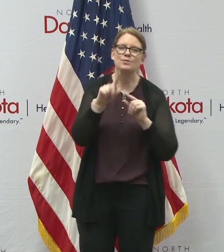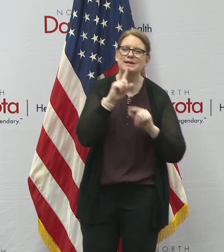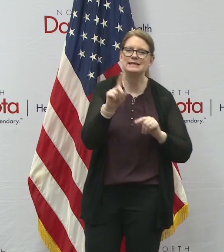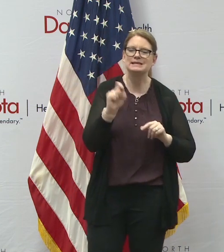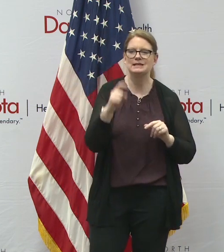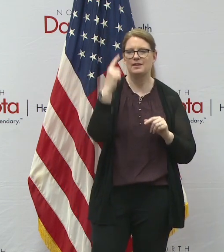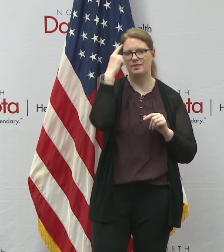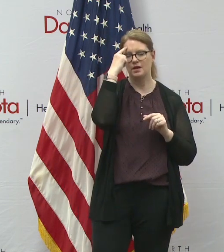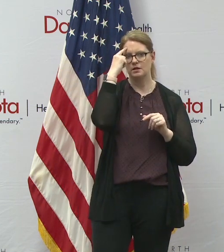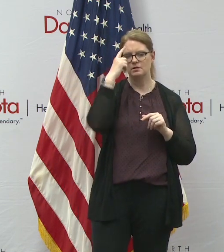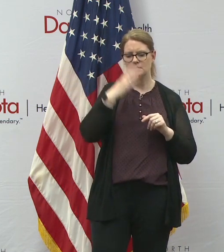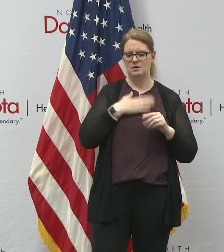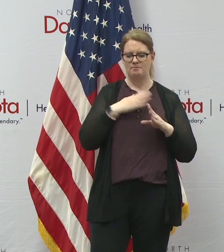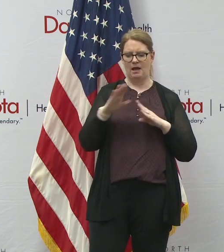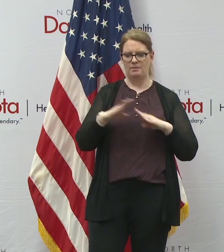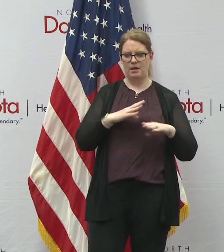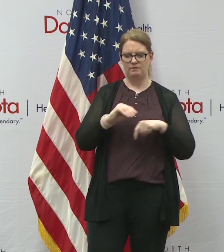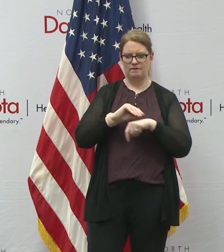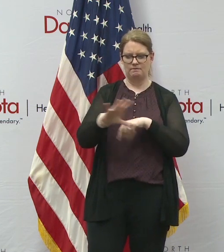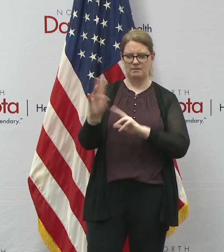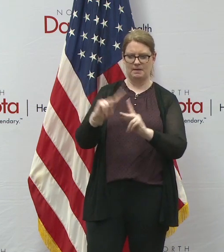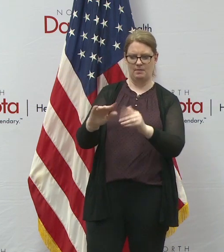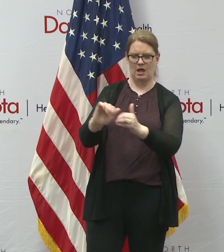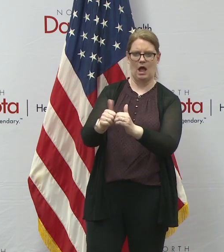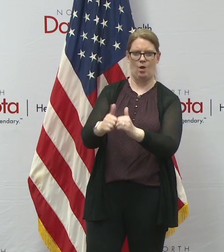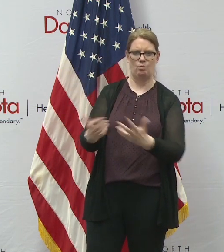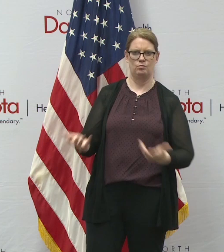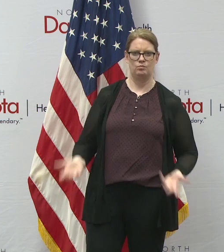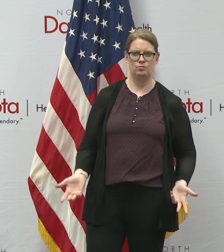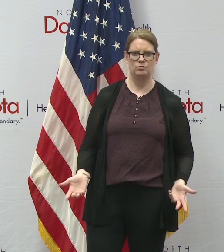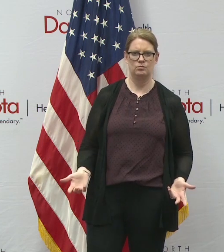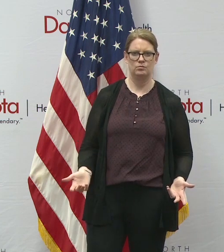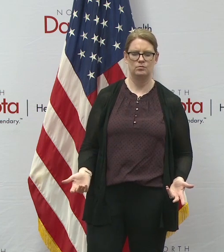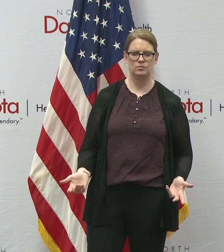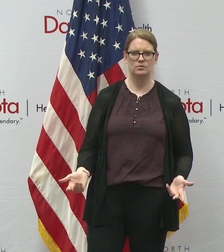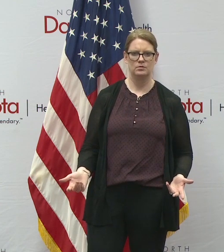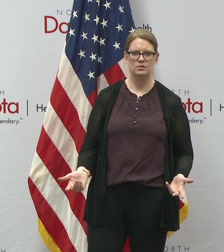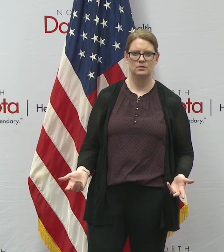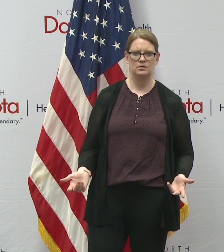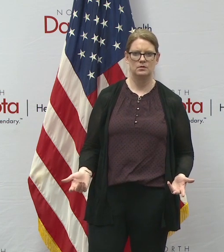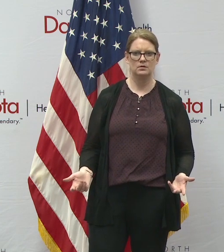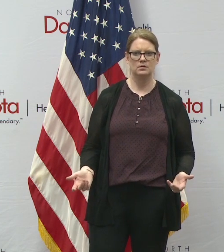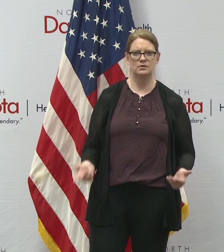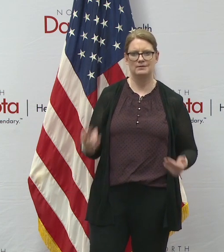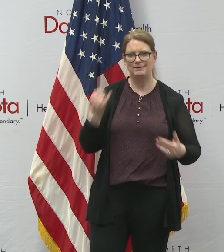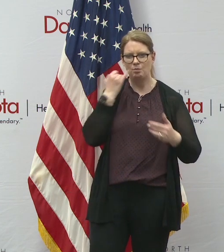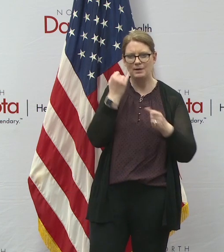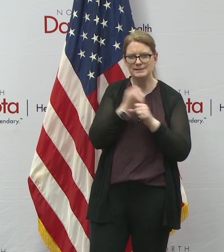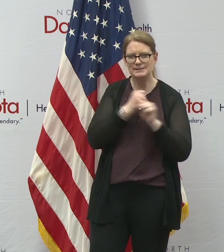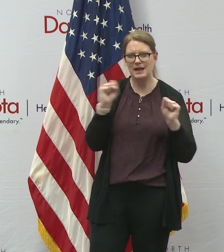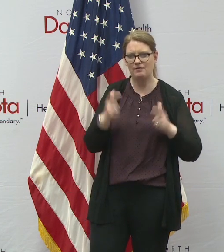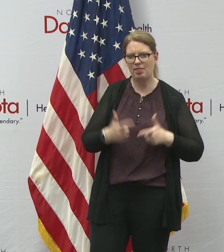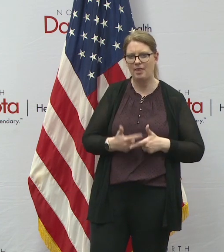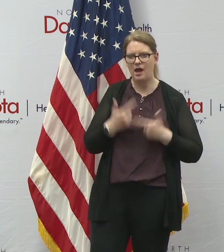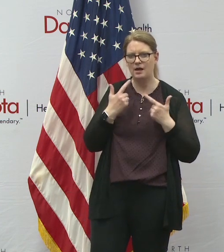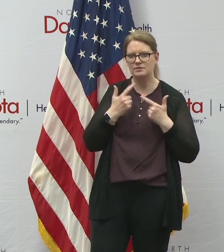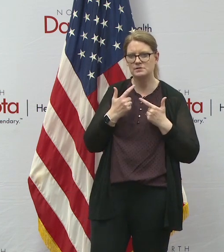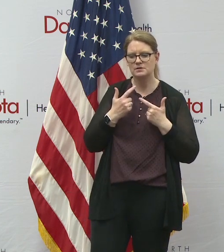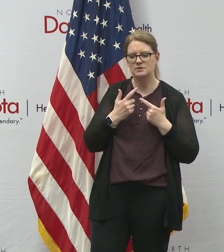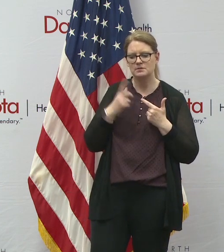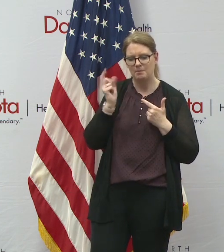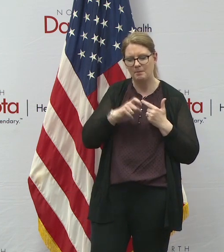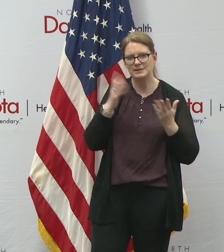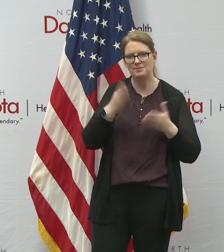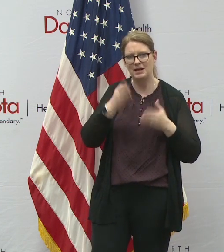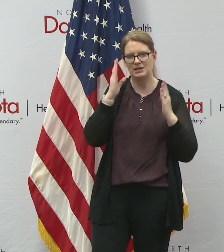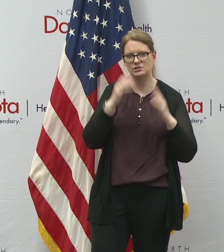our actions can affect others. And if we really want to save lives, then we got to pay attention, because this is new to all of